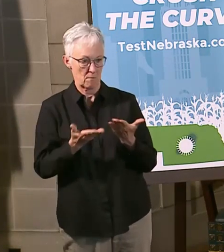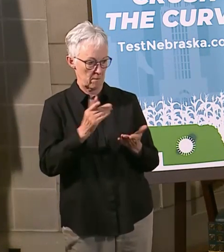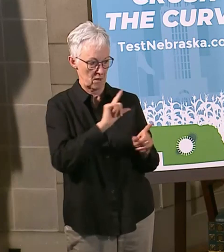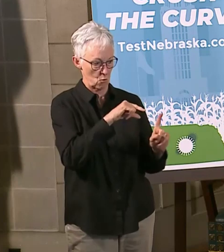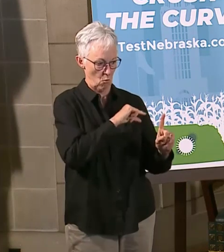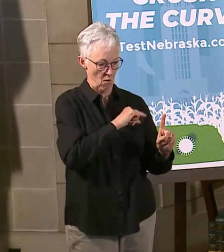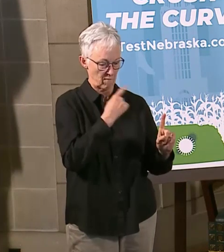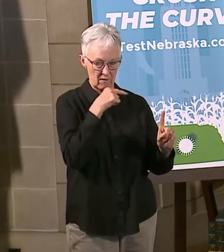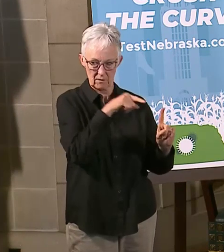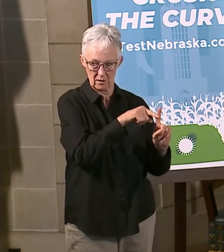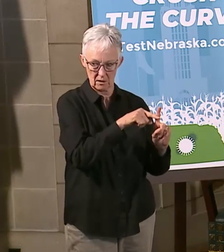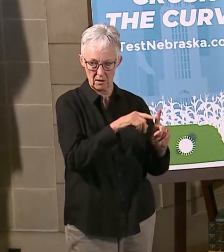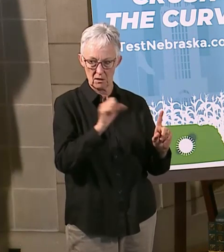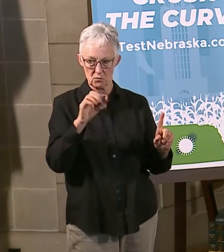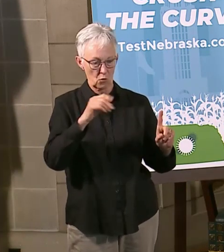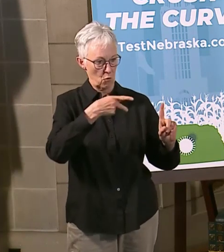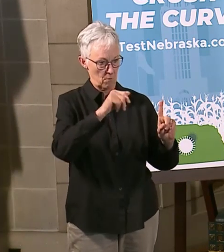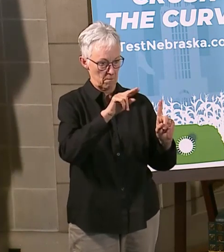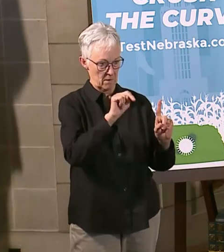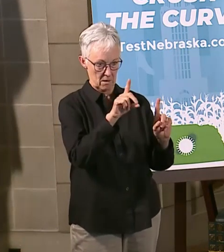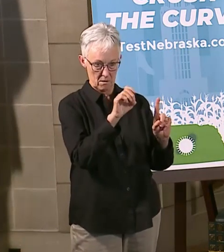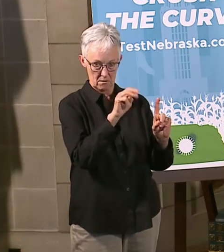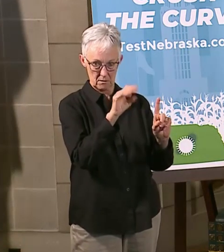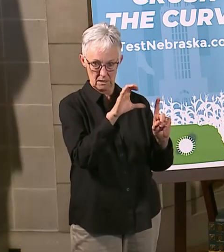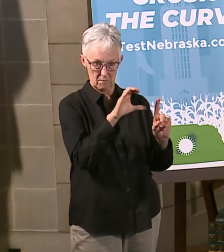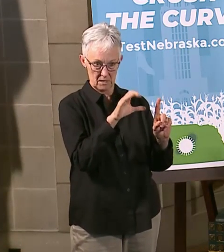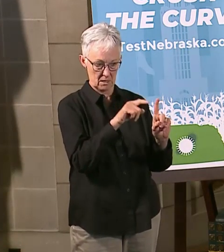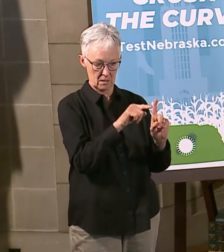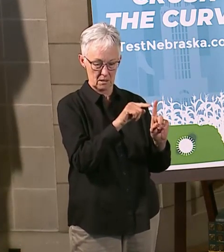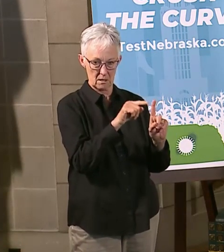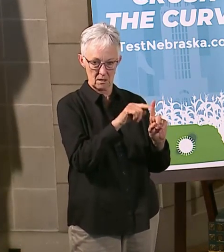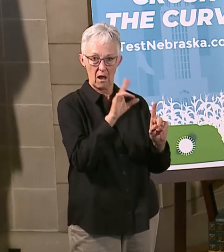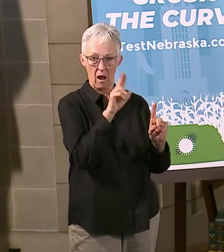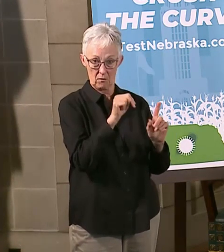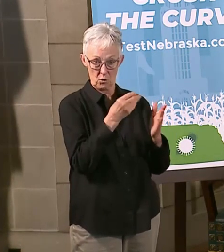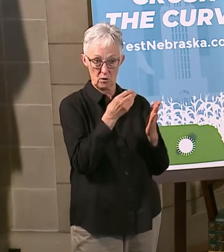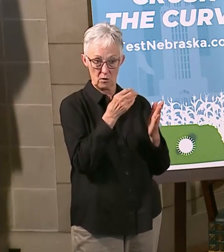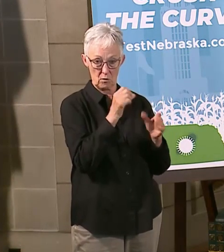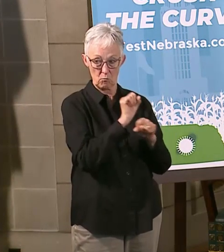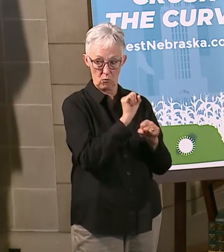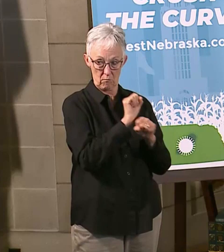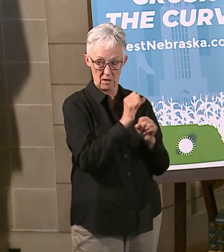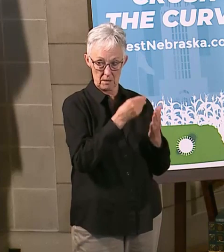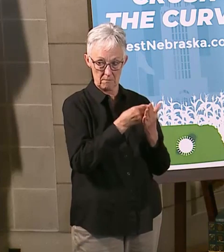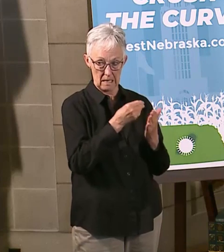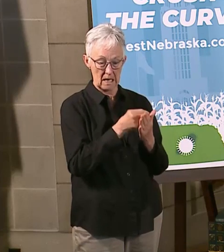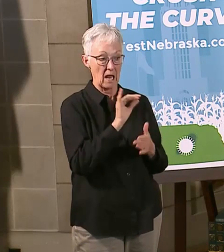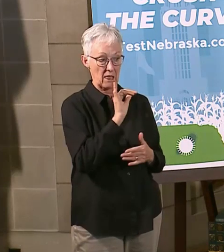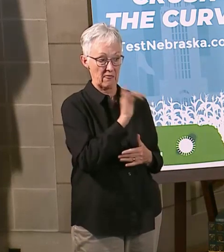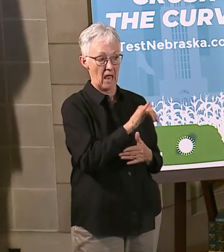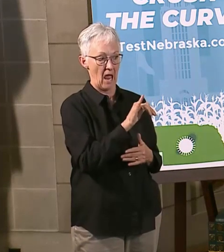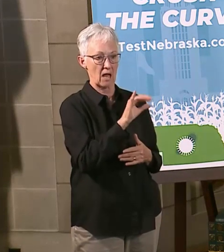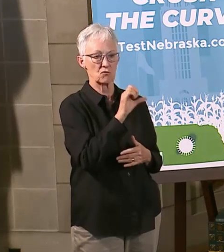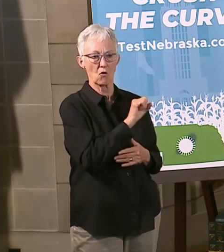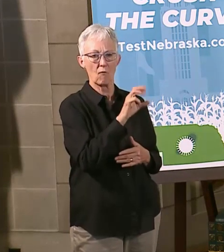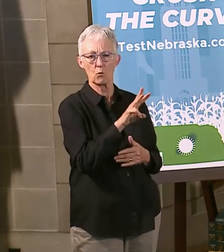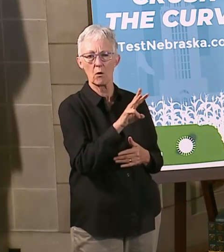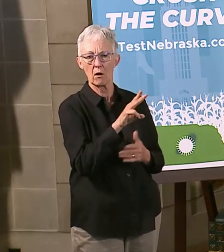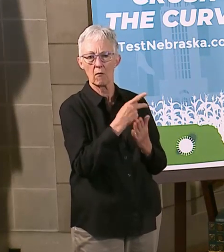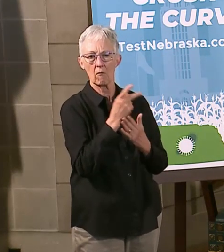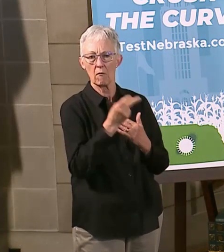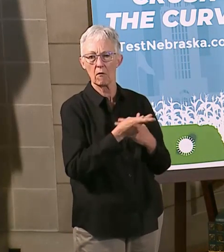became operational today. So we just got that software up and running. So that those processes are running now. So if you were previously applied and